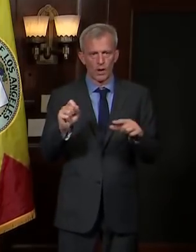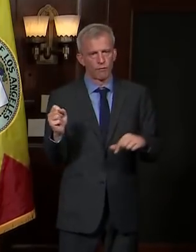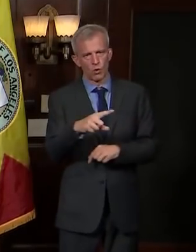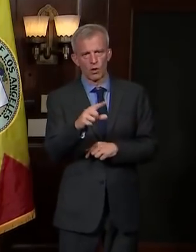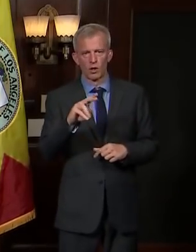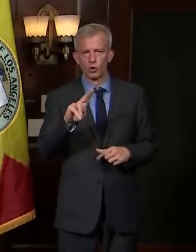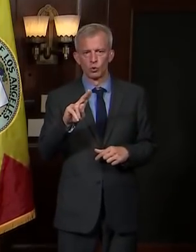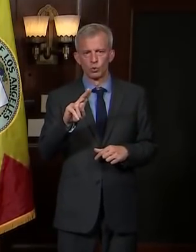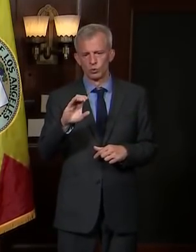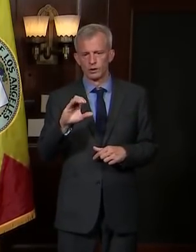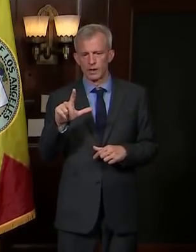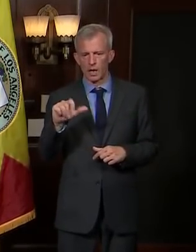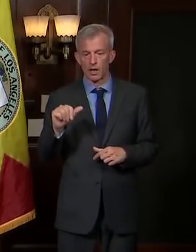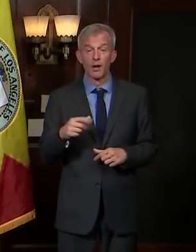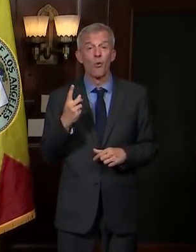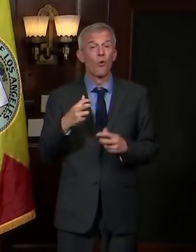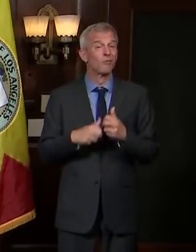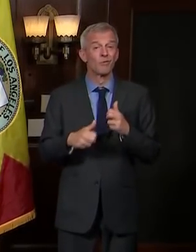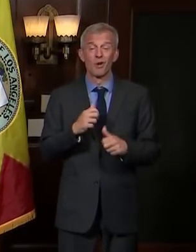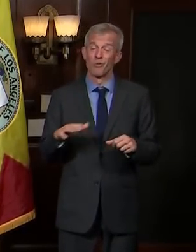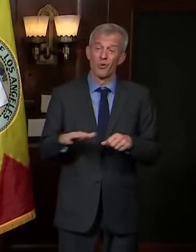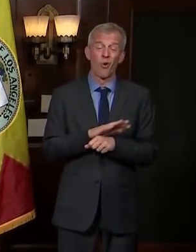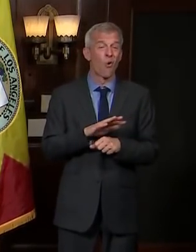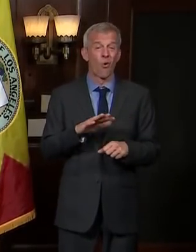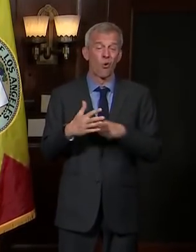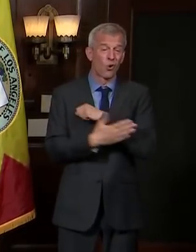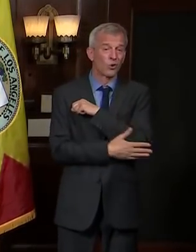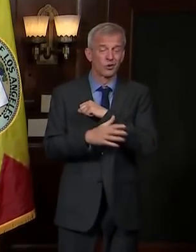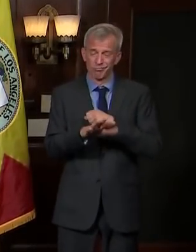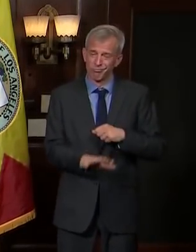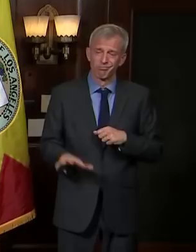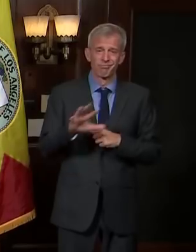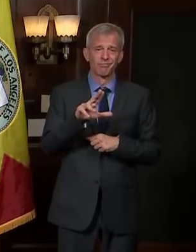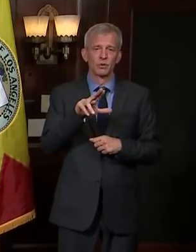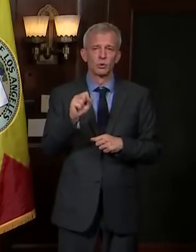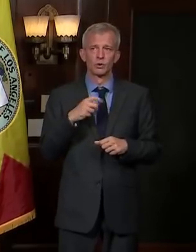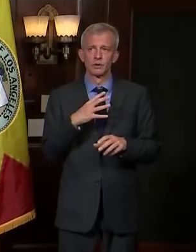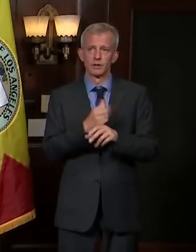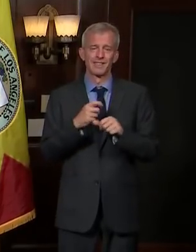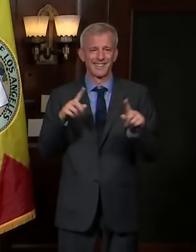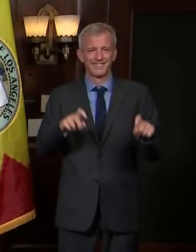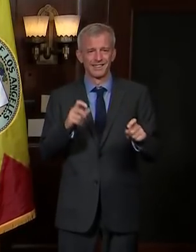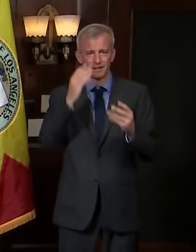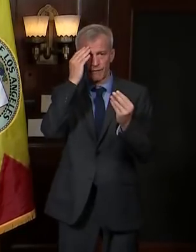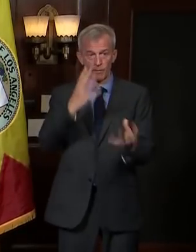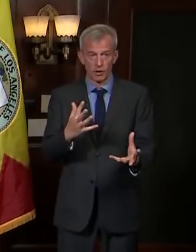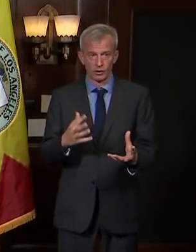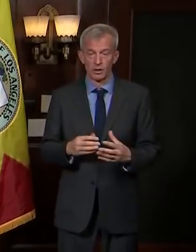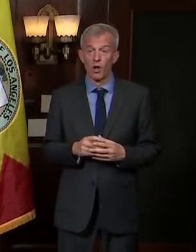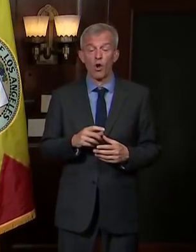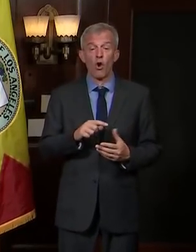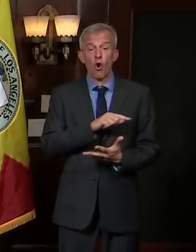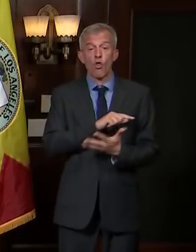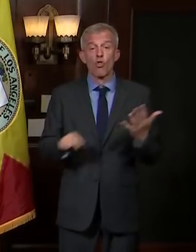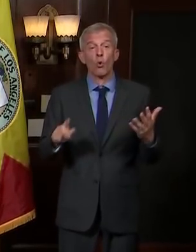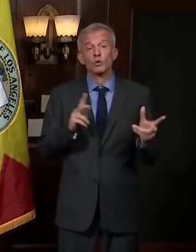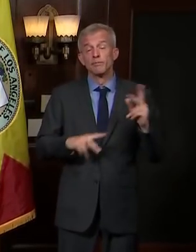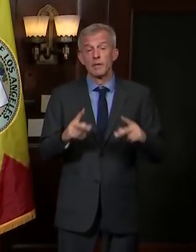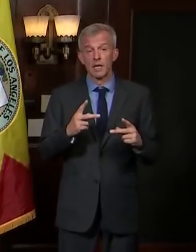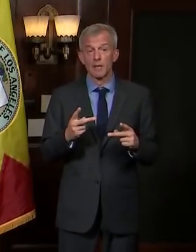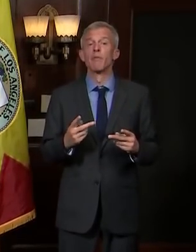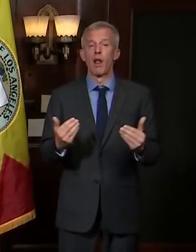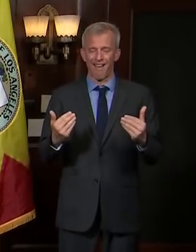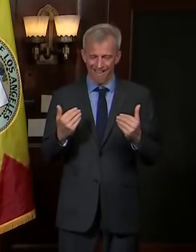problems nationally is trying to get testing information. The positives have to be reported to